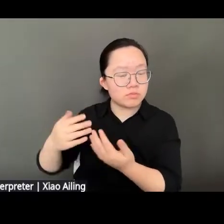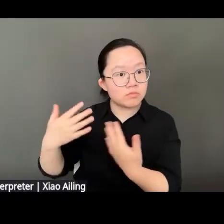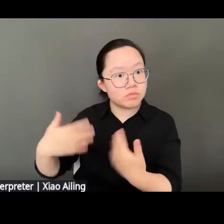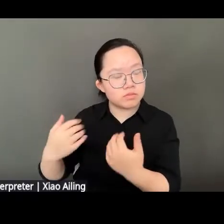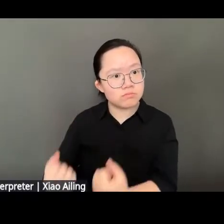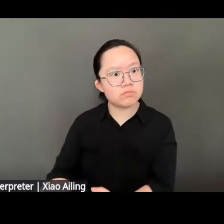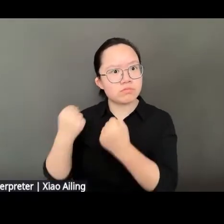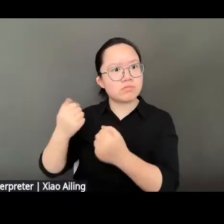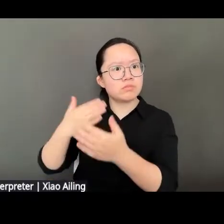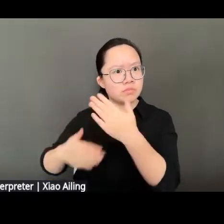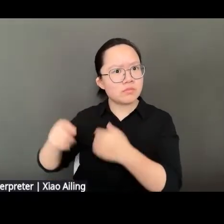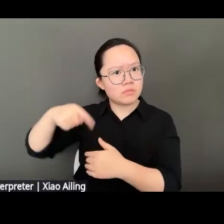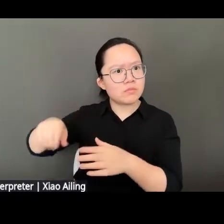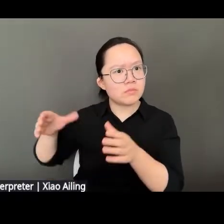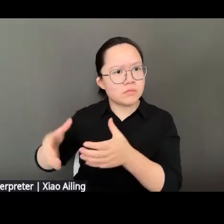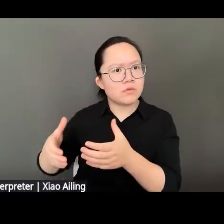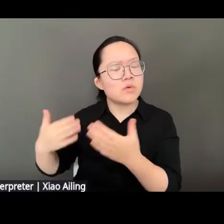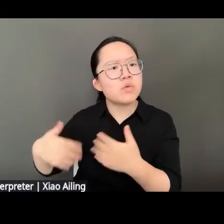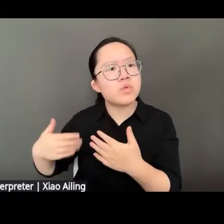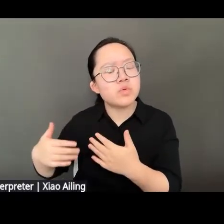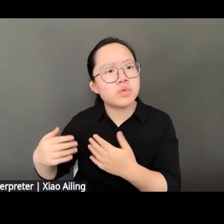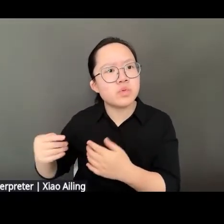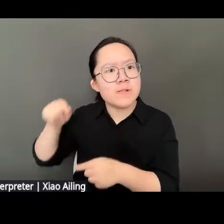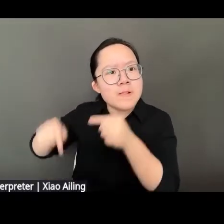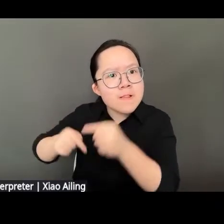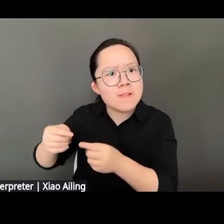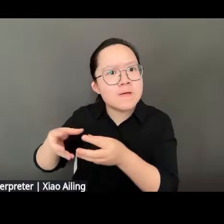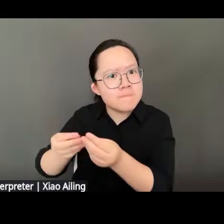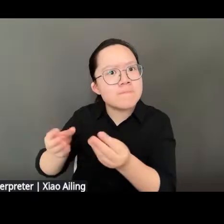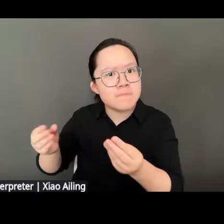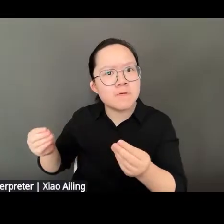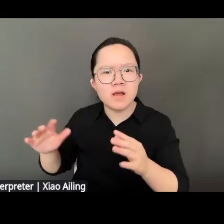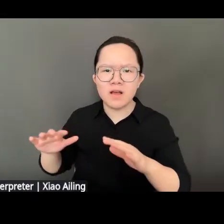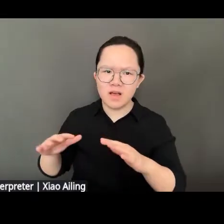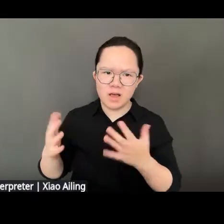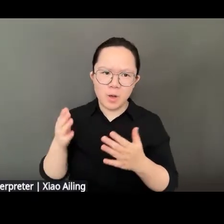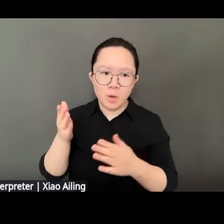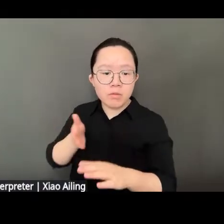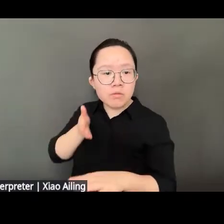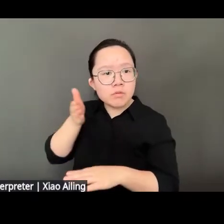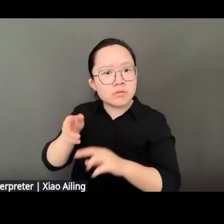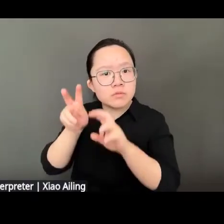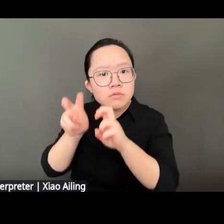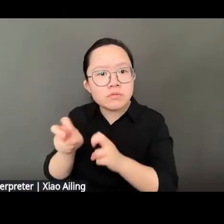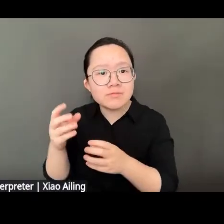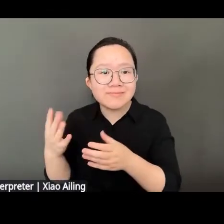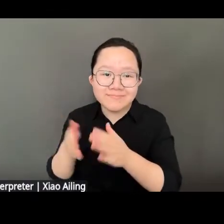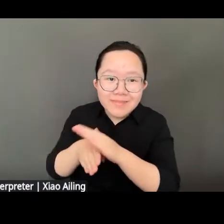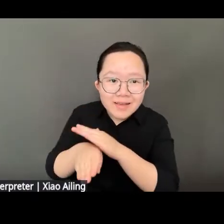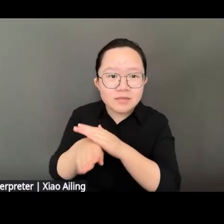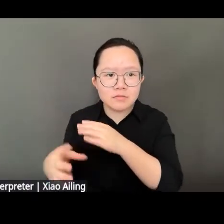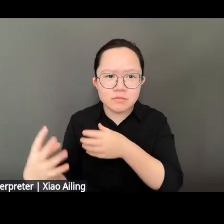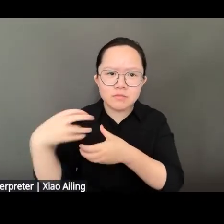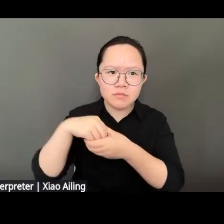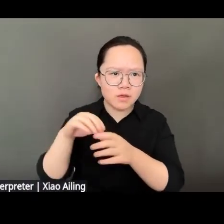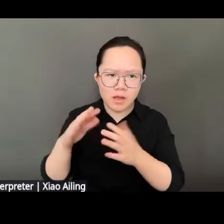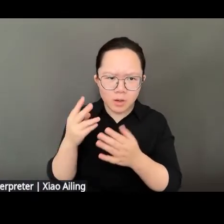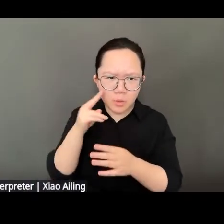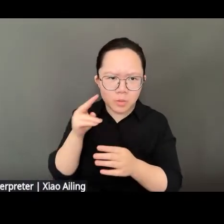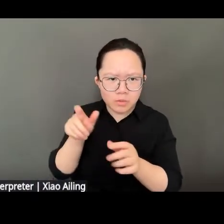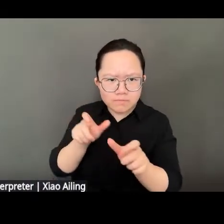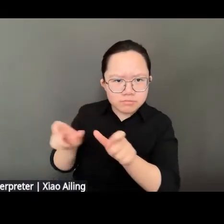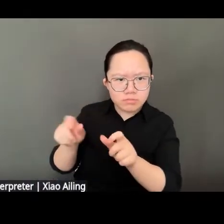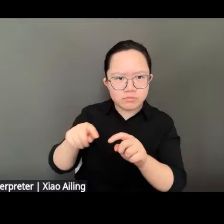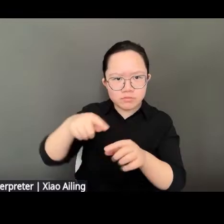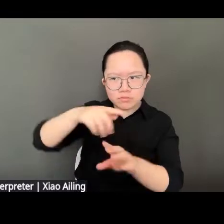to understand how to design and run projects safely. Second, people with disabilities and their